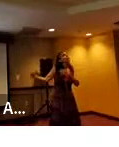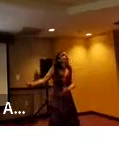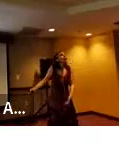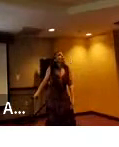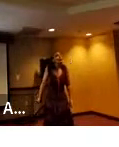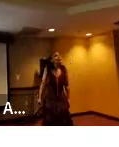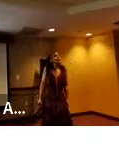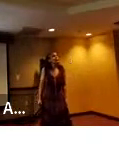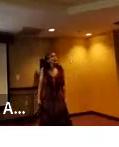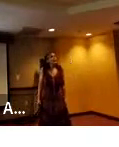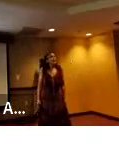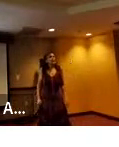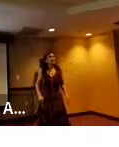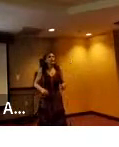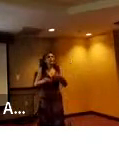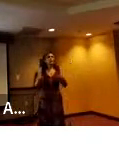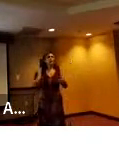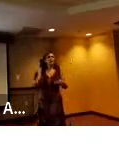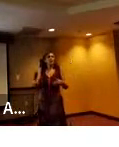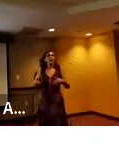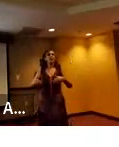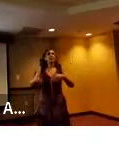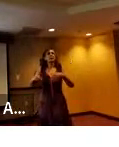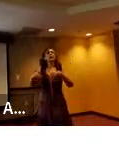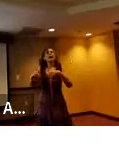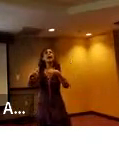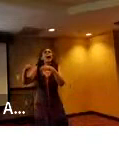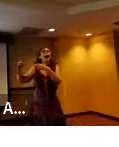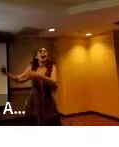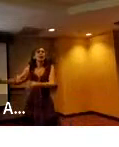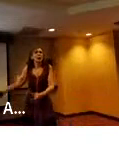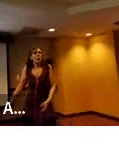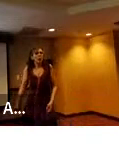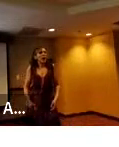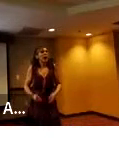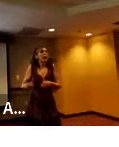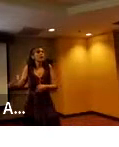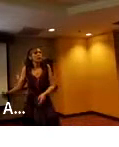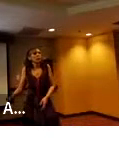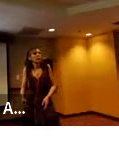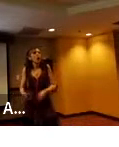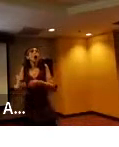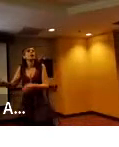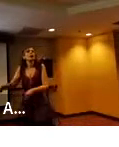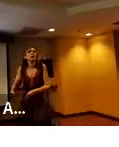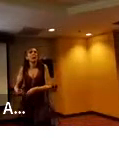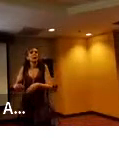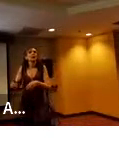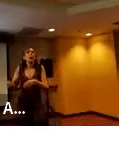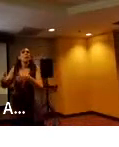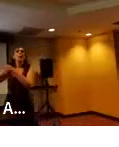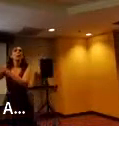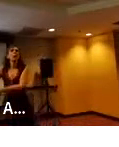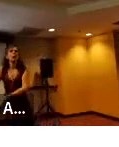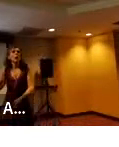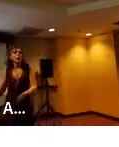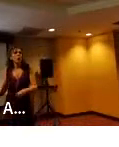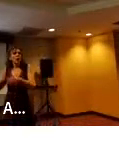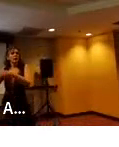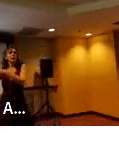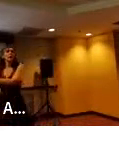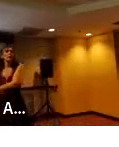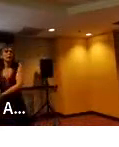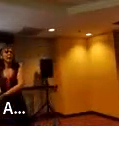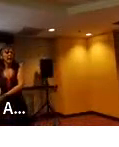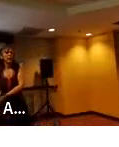not having to talk about it as if something they must add or have because of the people